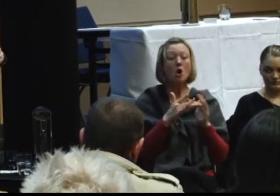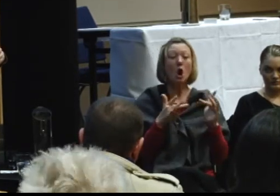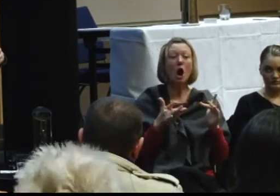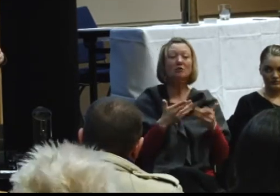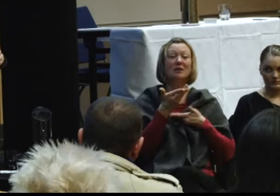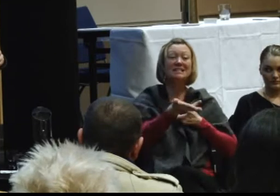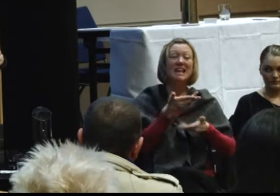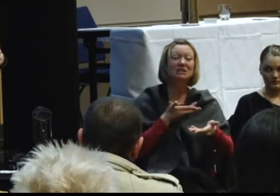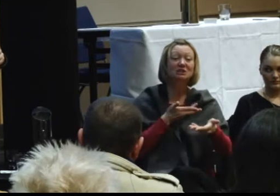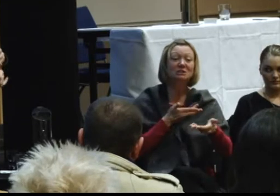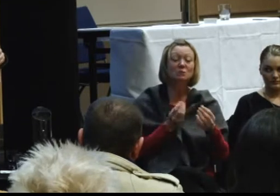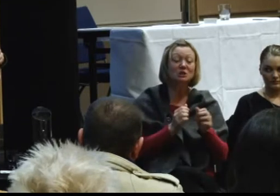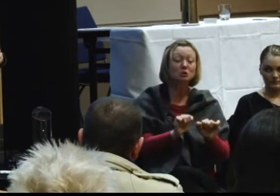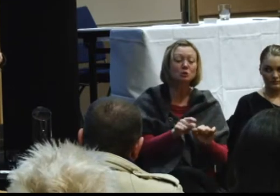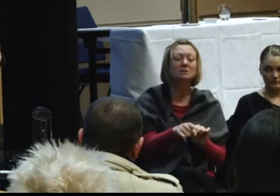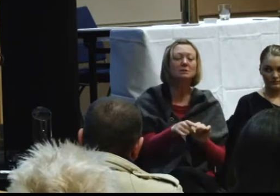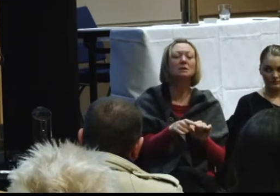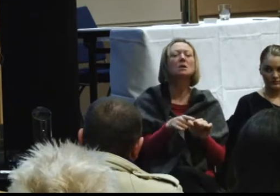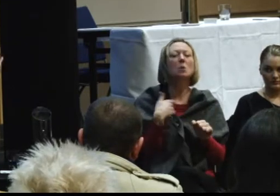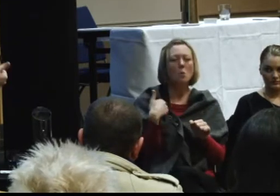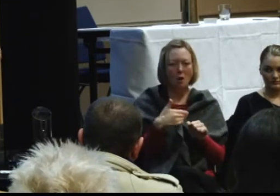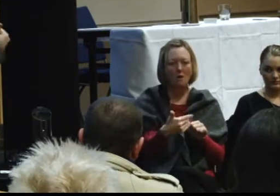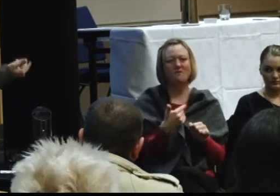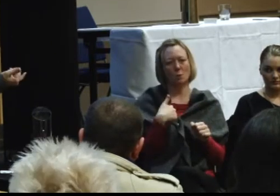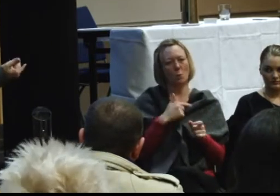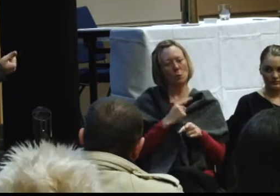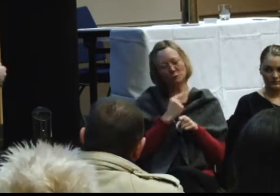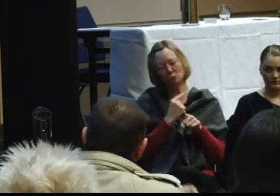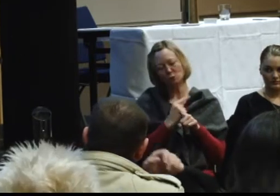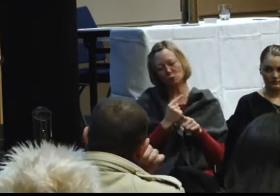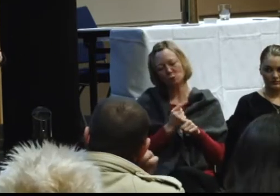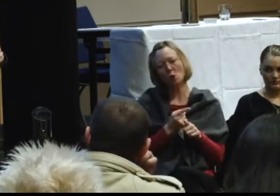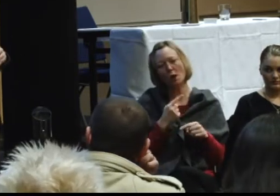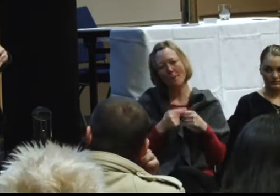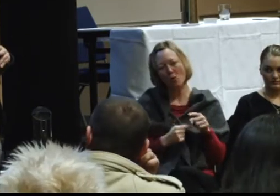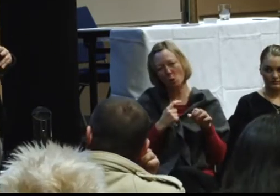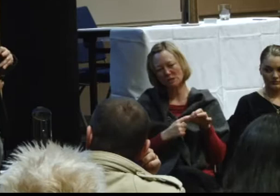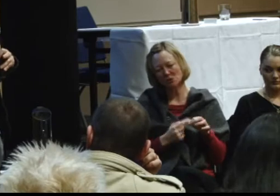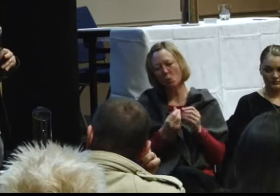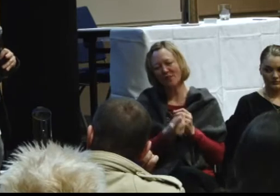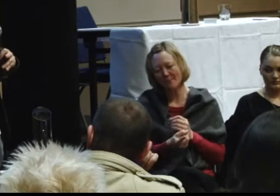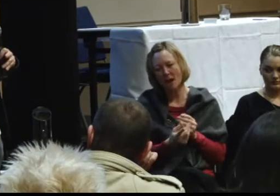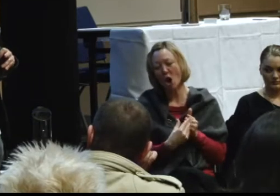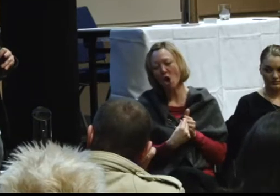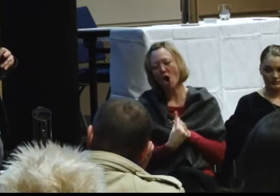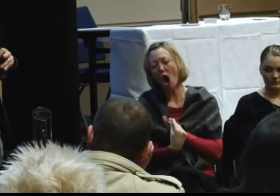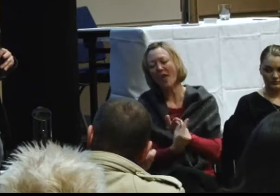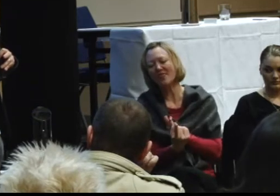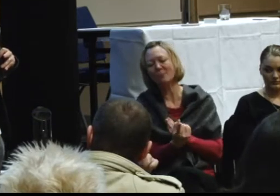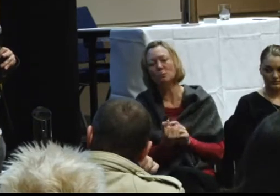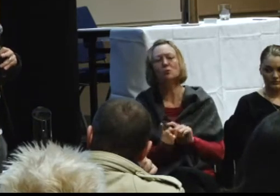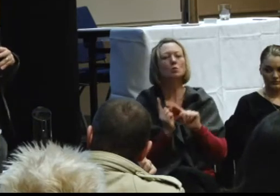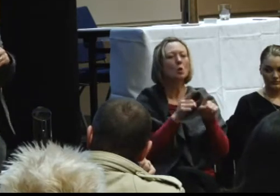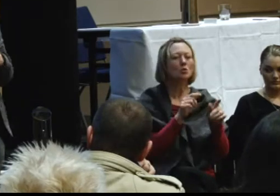often we simply talk through the questions with them and guide them to appropriate places to go.